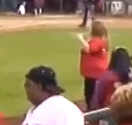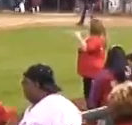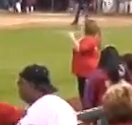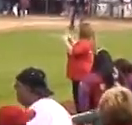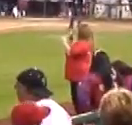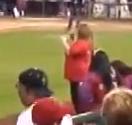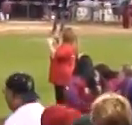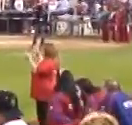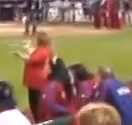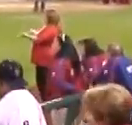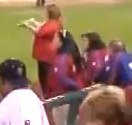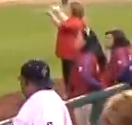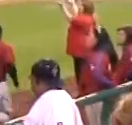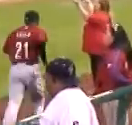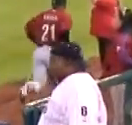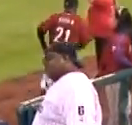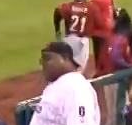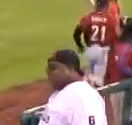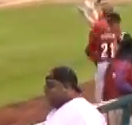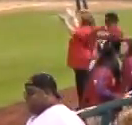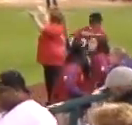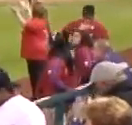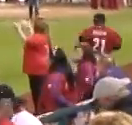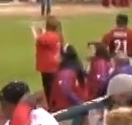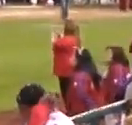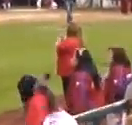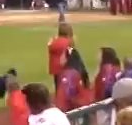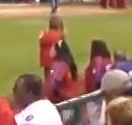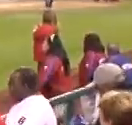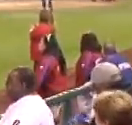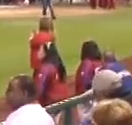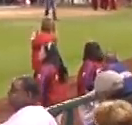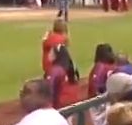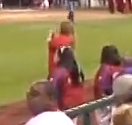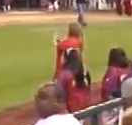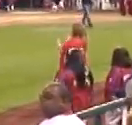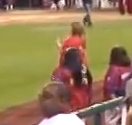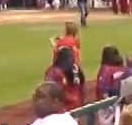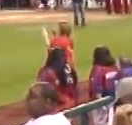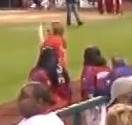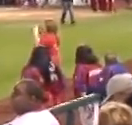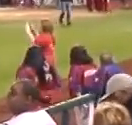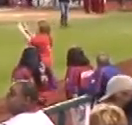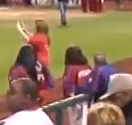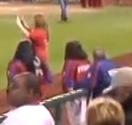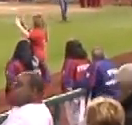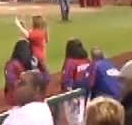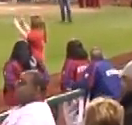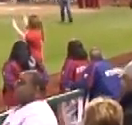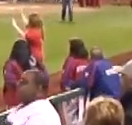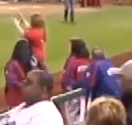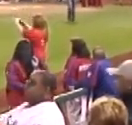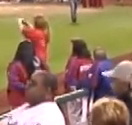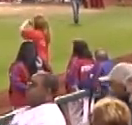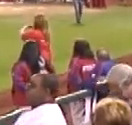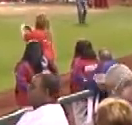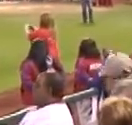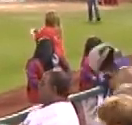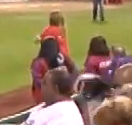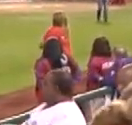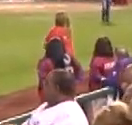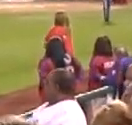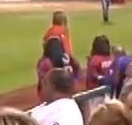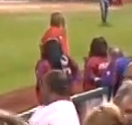Please rise and help us honor the United States of America